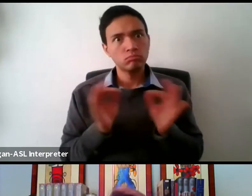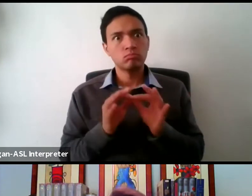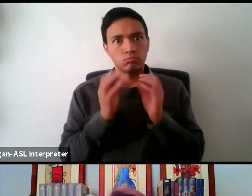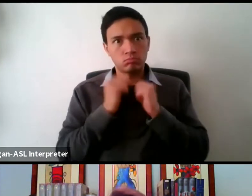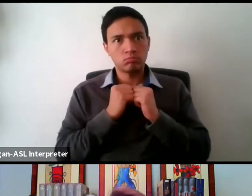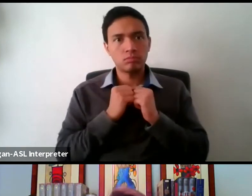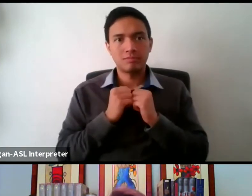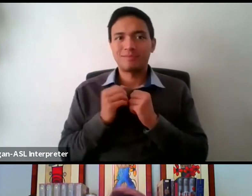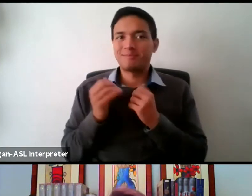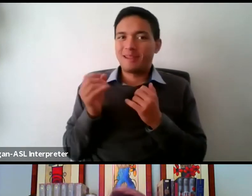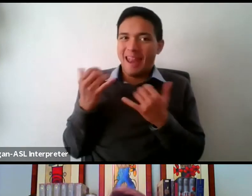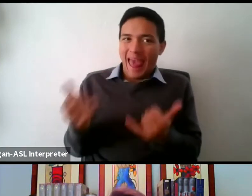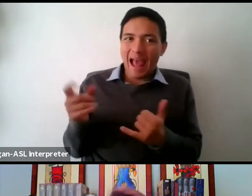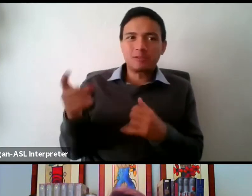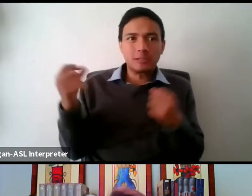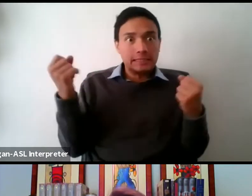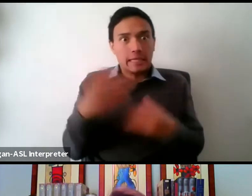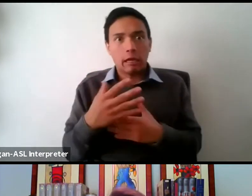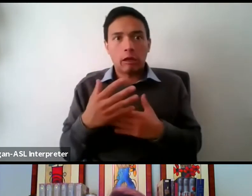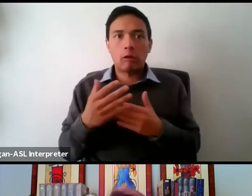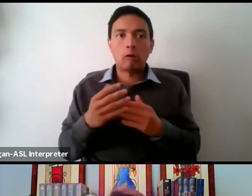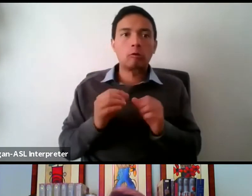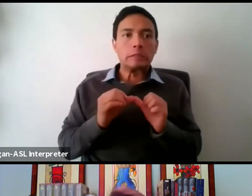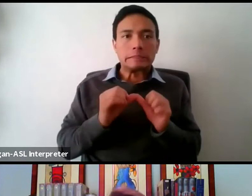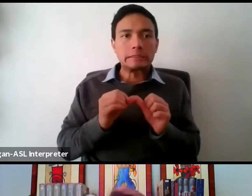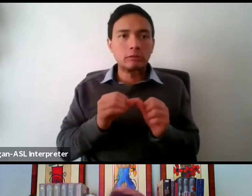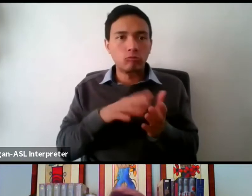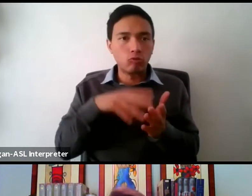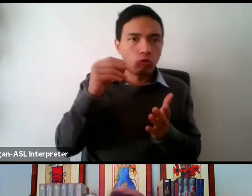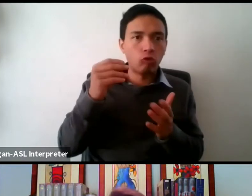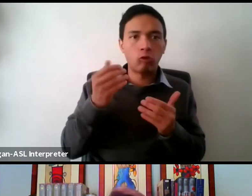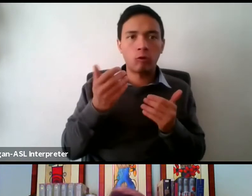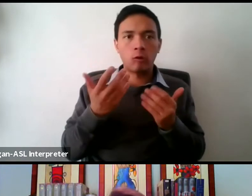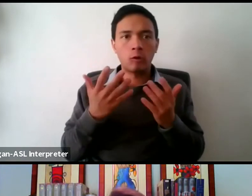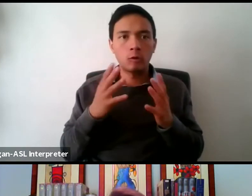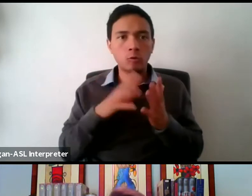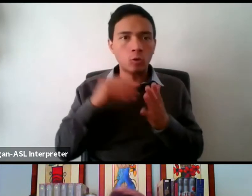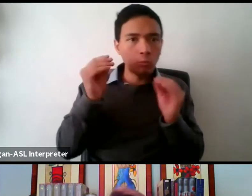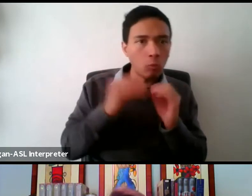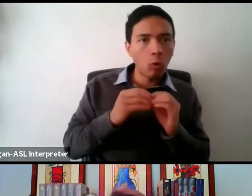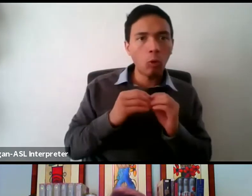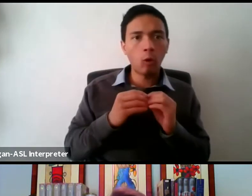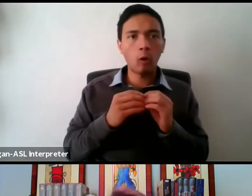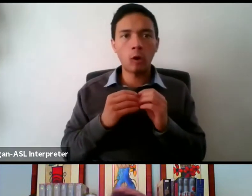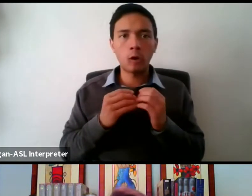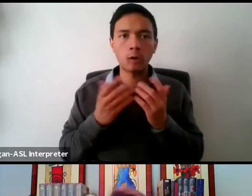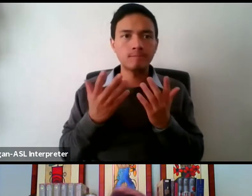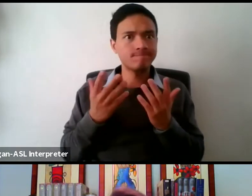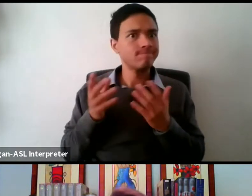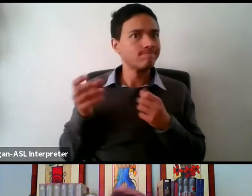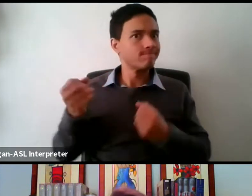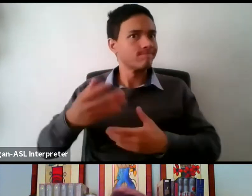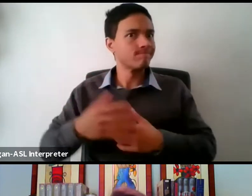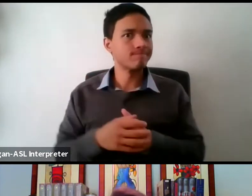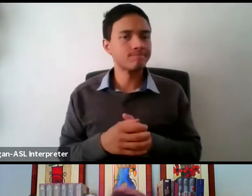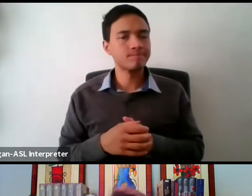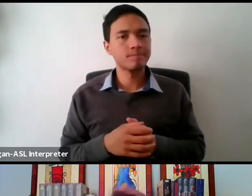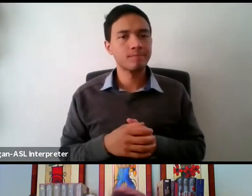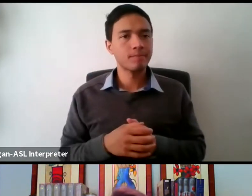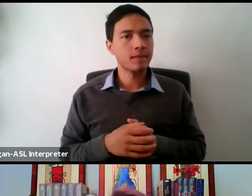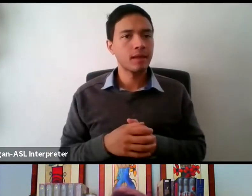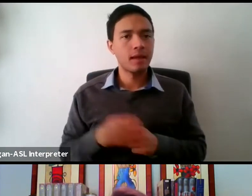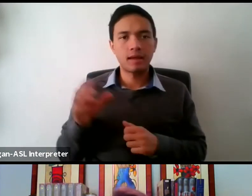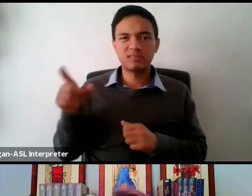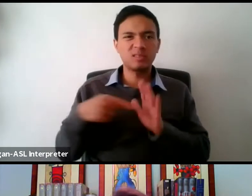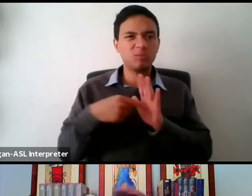I'm sure that this resonates with many, many people here today. So I'm really pleased to be able to host this